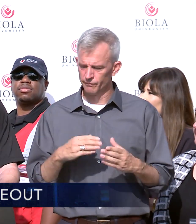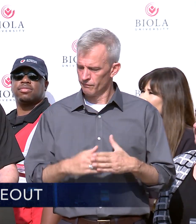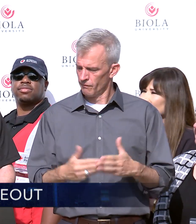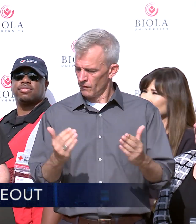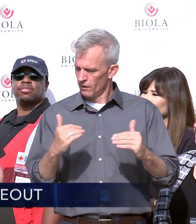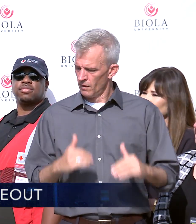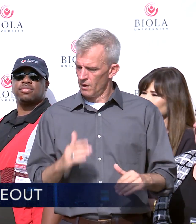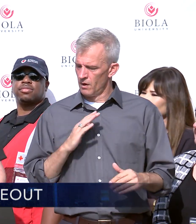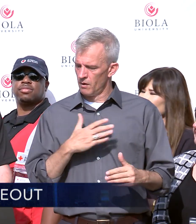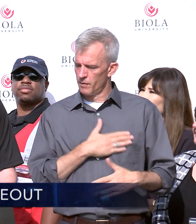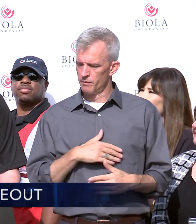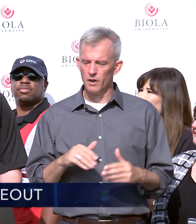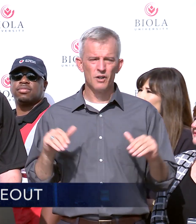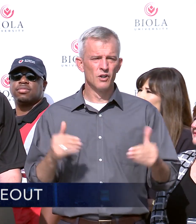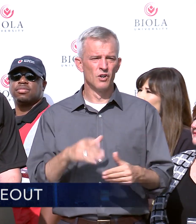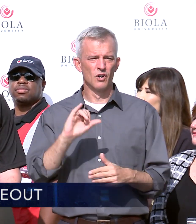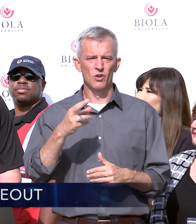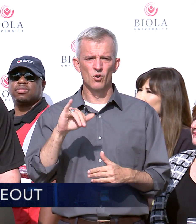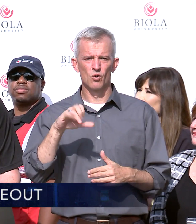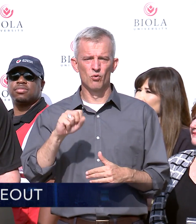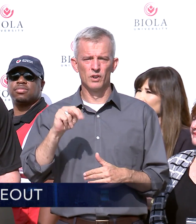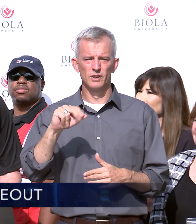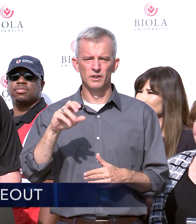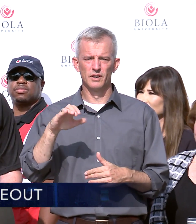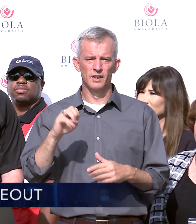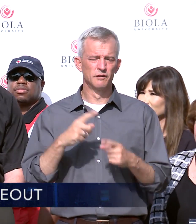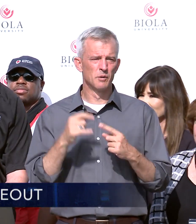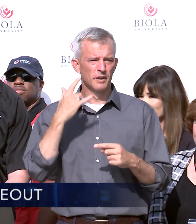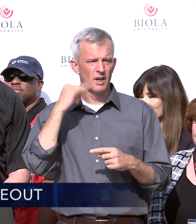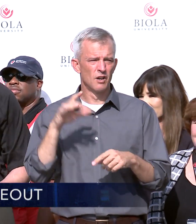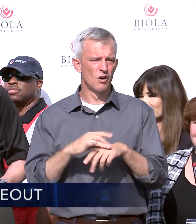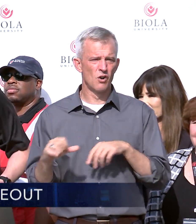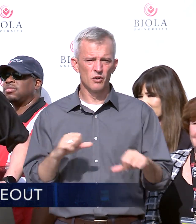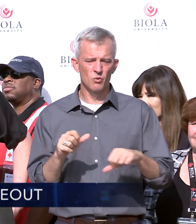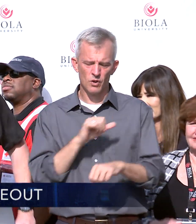it's my pleasure to introduce Chris Nance from the California Earthquake Authority.